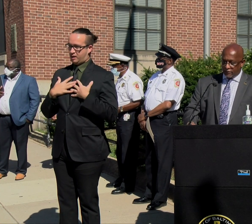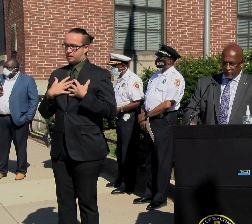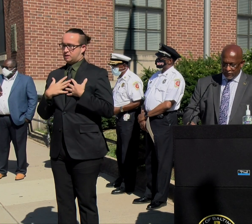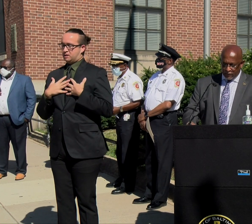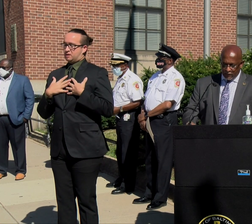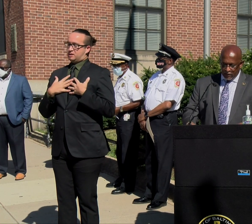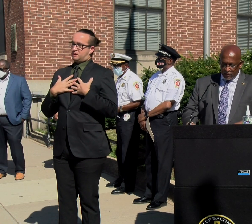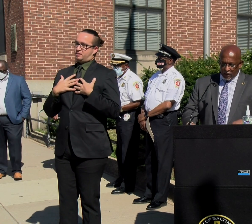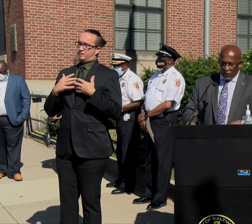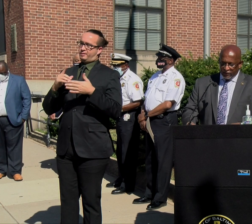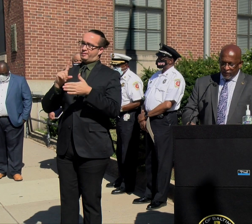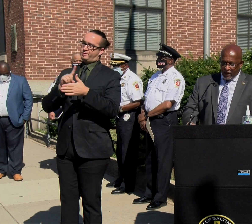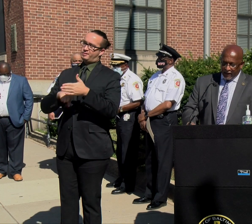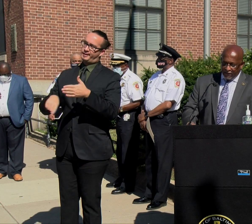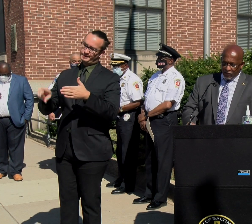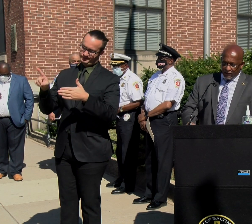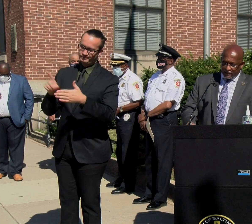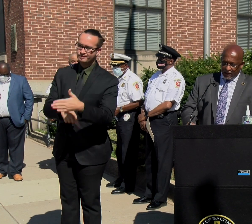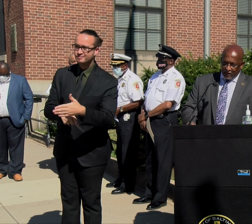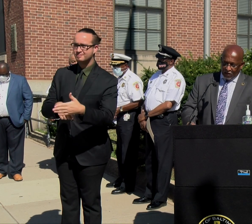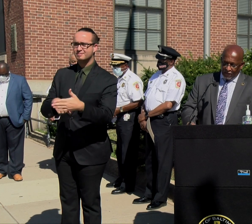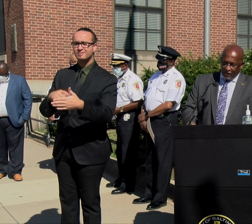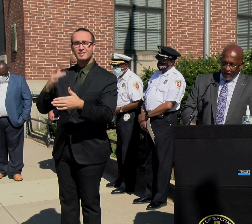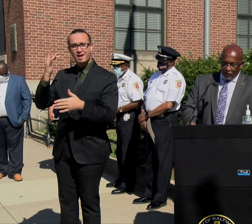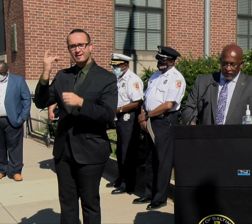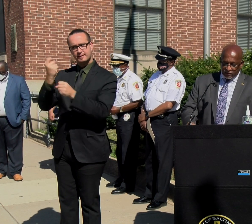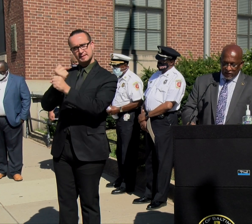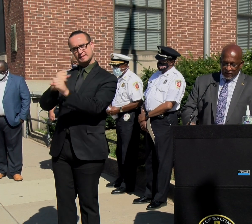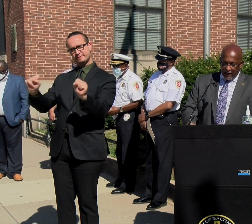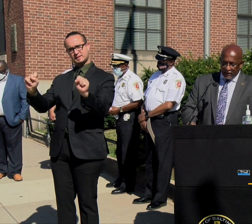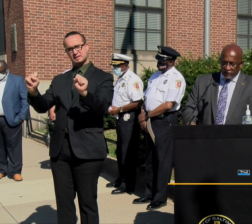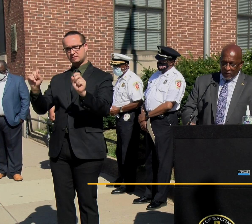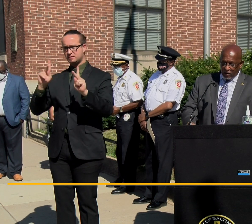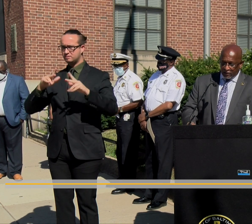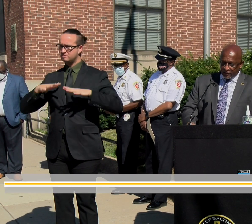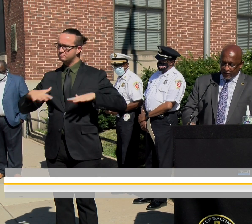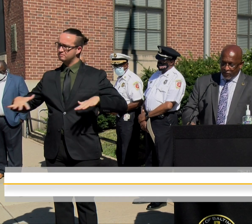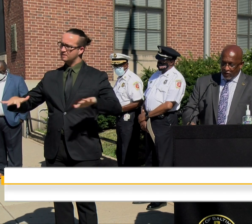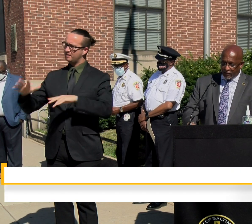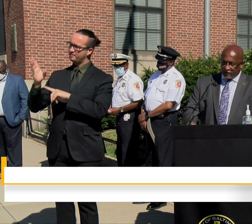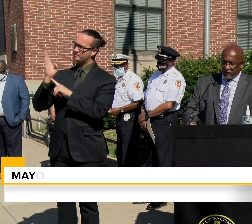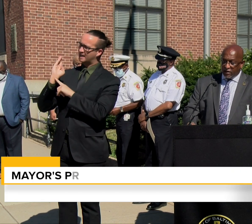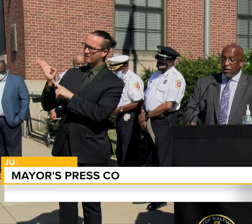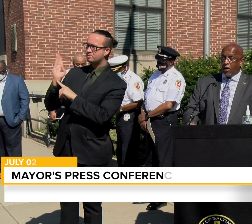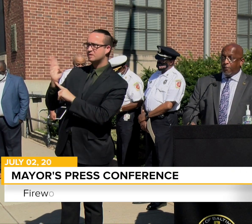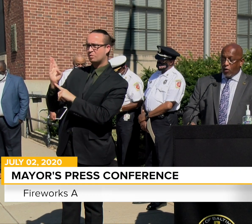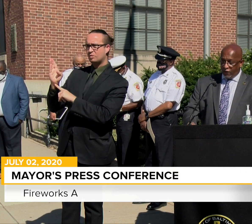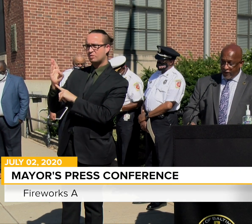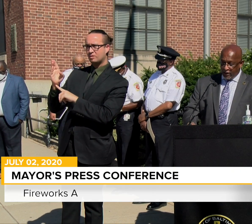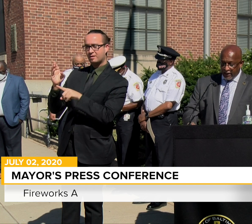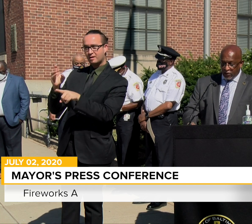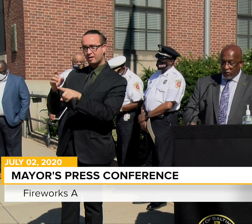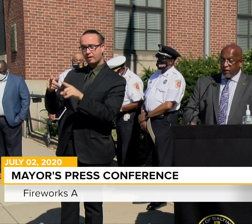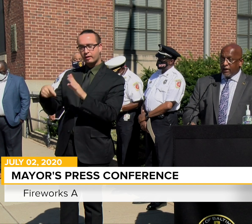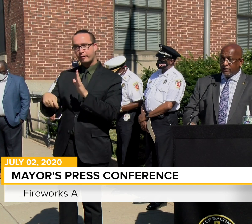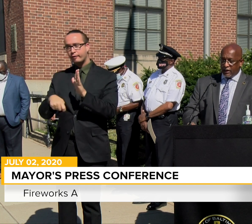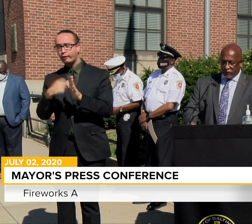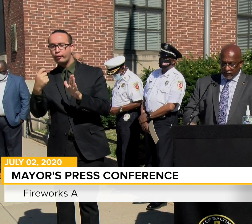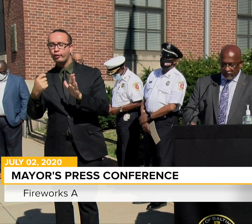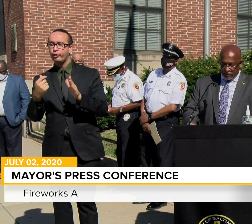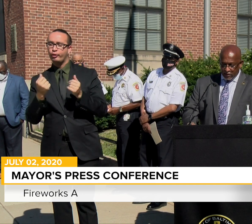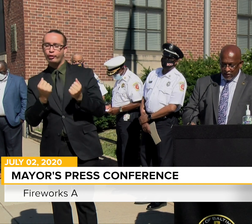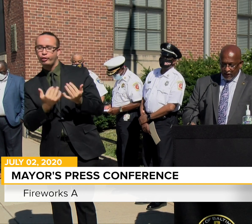forward, I want to remind everyone that setting off fireworks and lighting sparklers in Baltimore City are both illegal